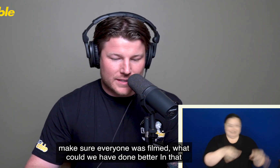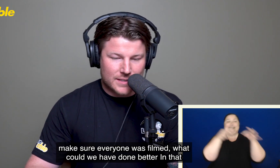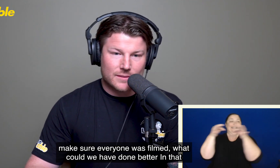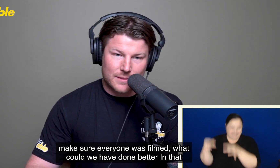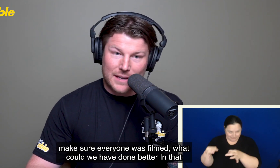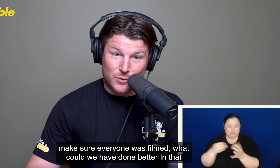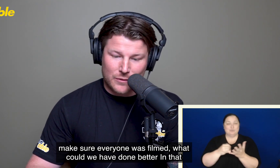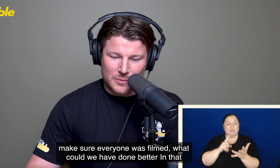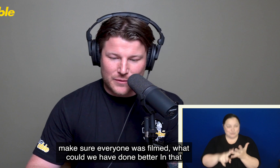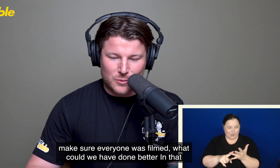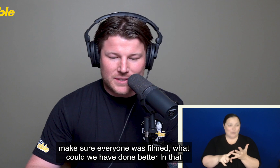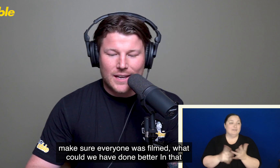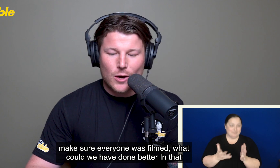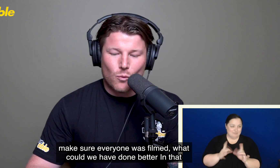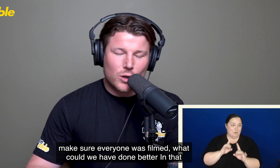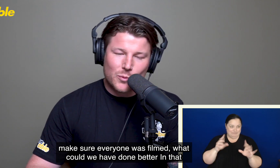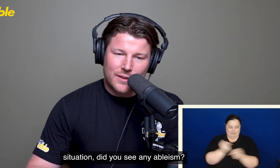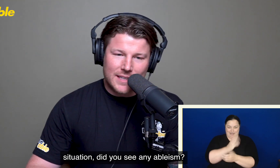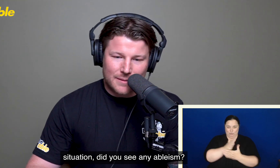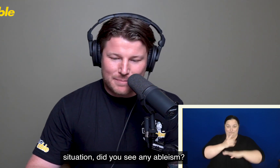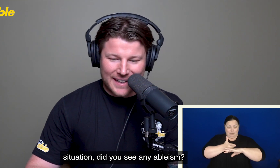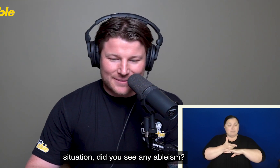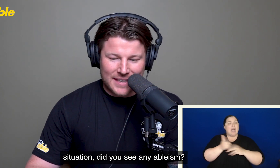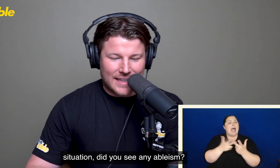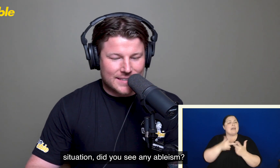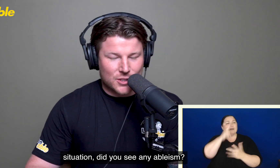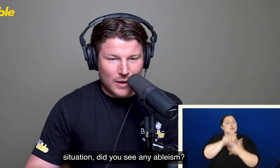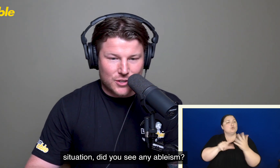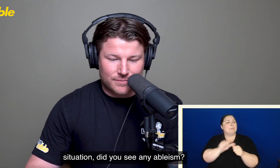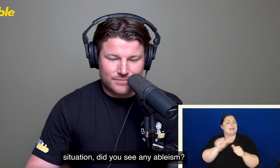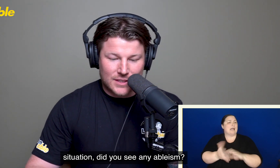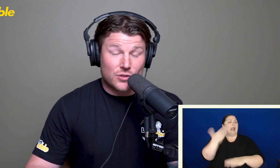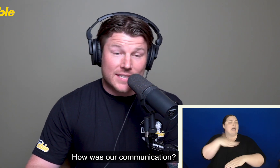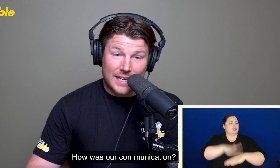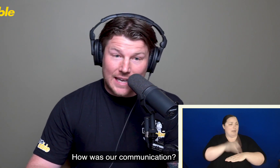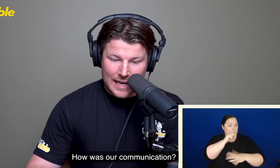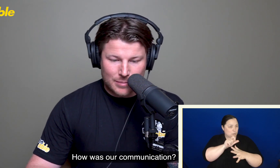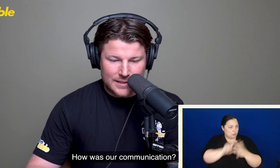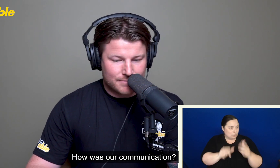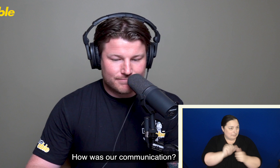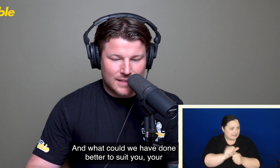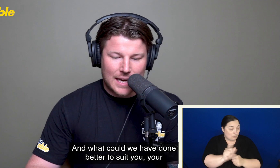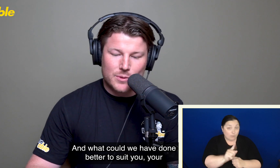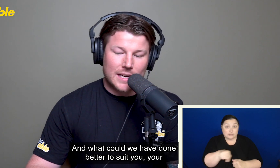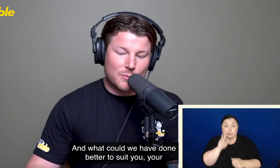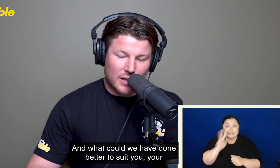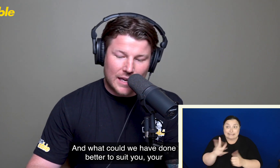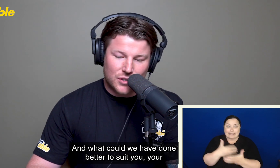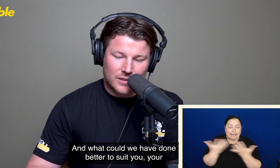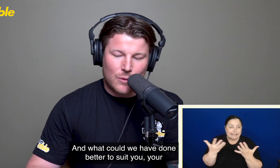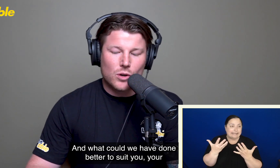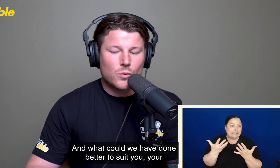from the obvious, make sure everyone was filmed, what could we have done better in that situation? Did you see any ableism? How was